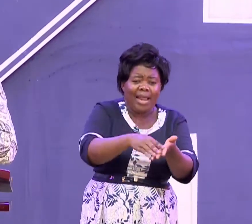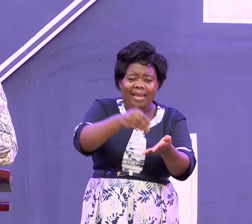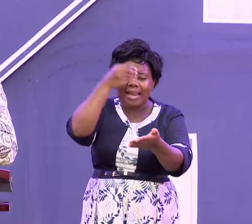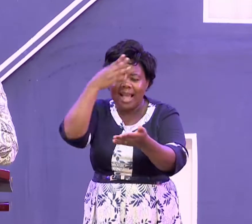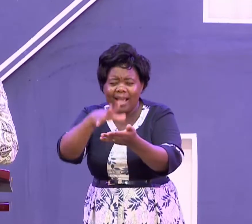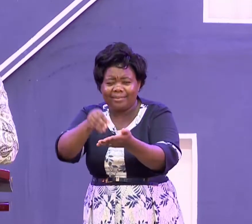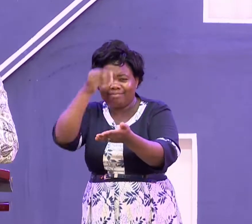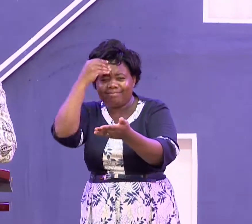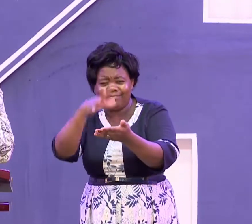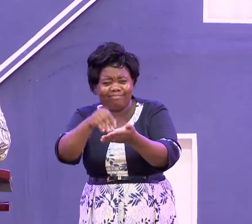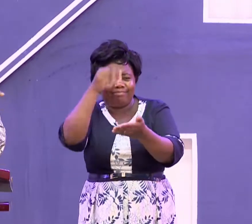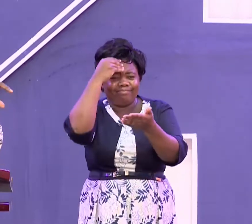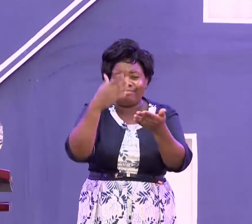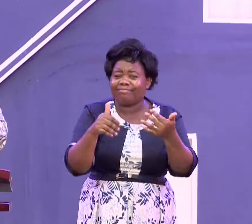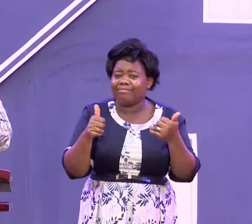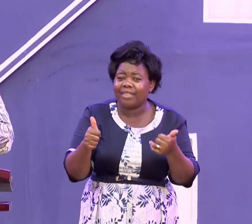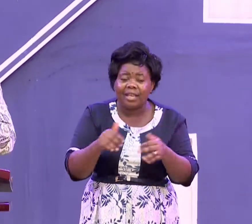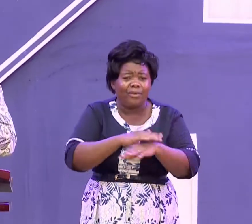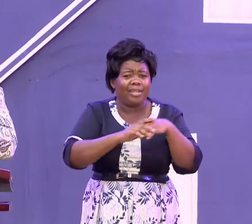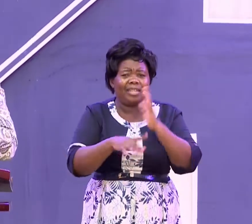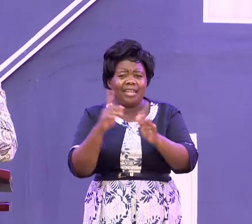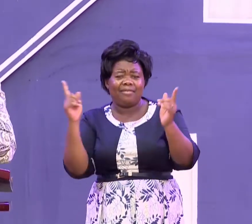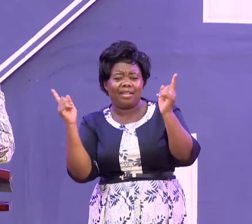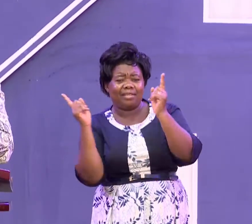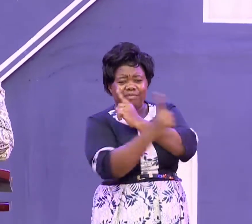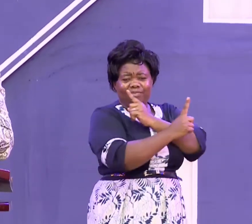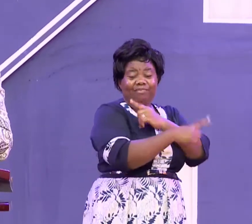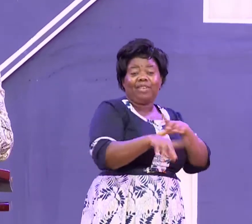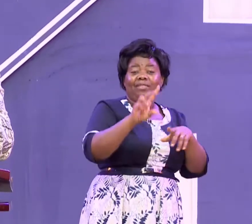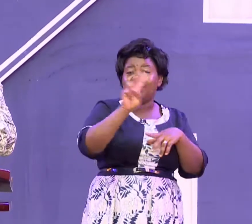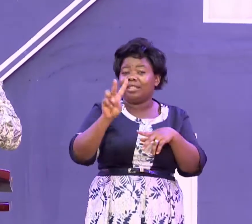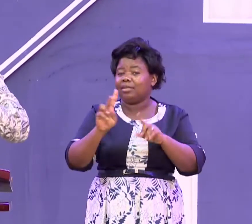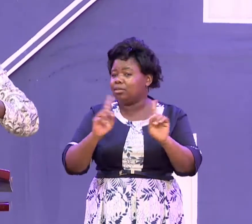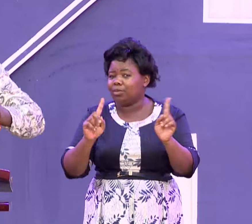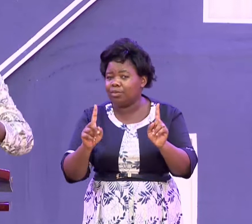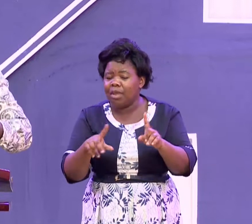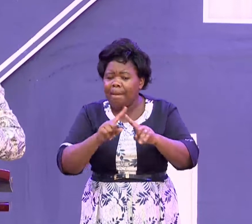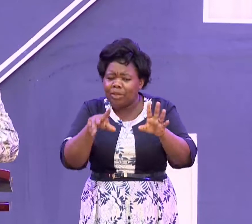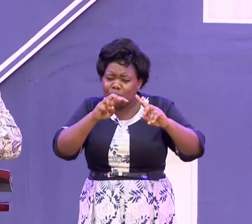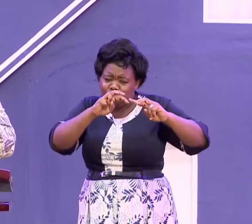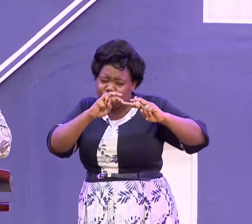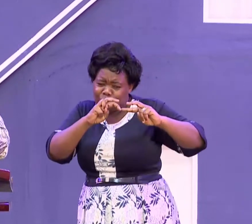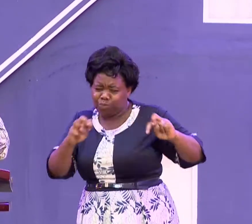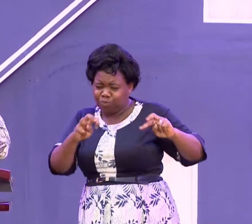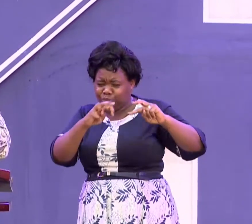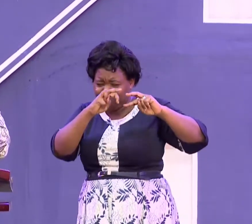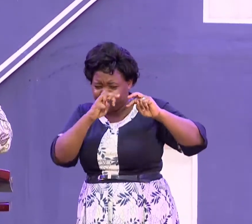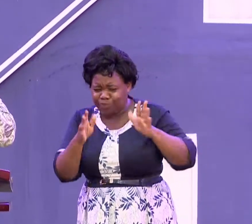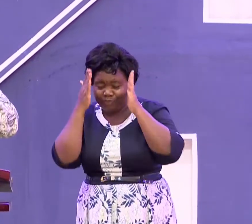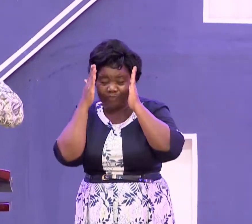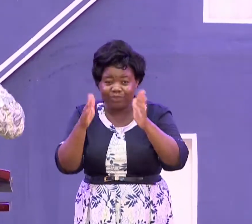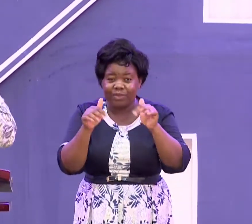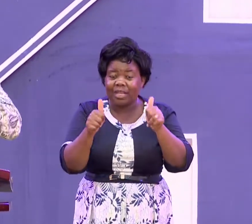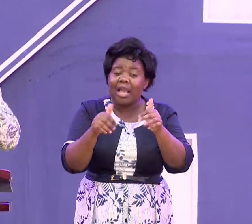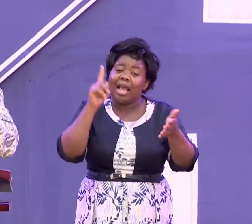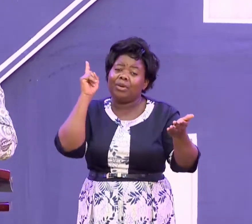We keenly study. Tetuita buisi kulunyiriri. We not just merely look at the scripture. Tulukamula. We go deeper. Ne